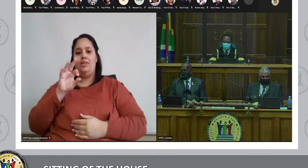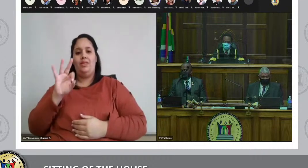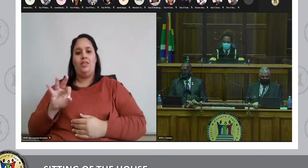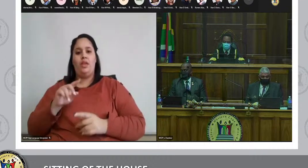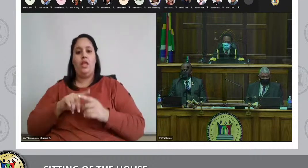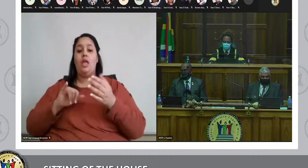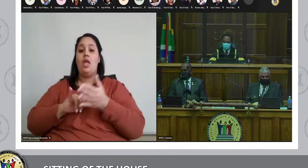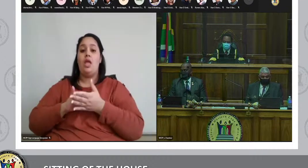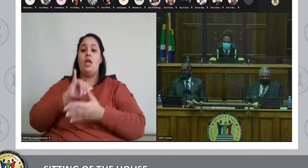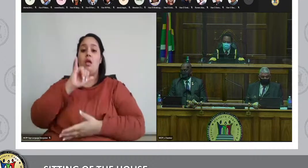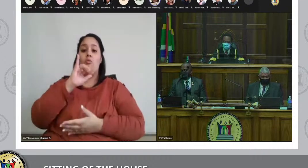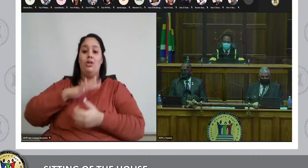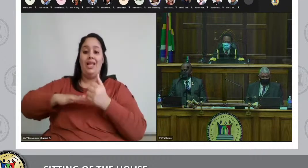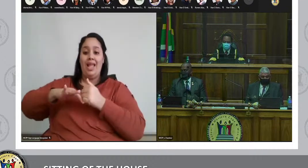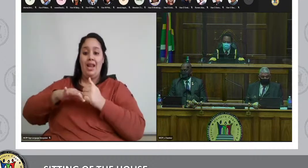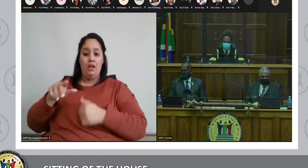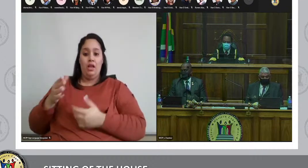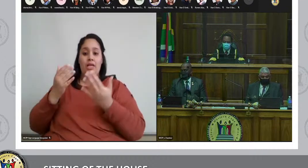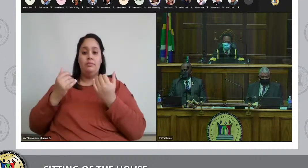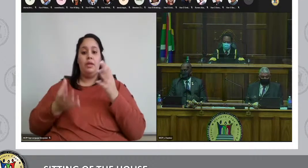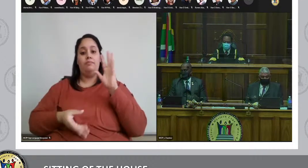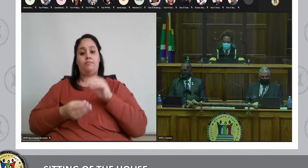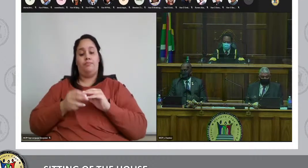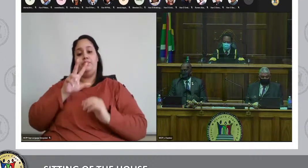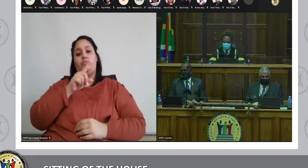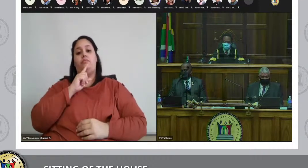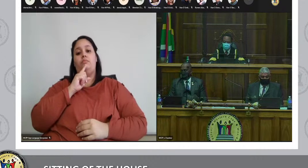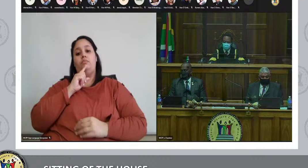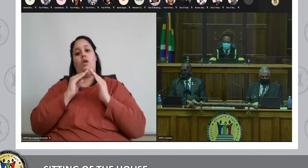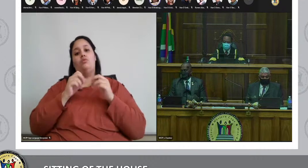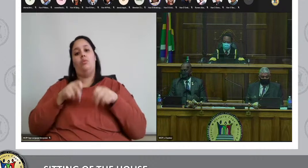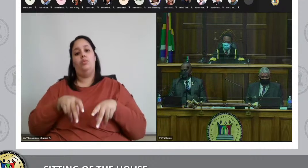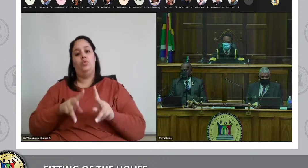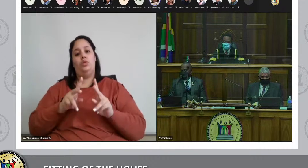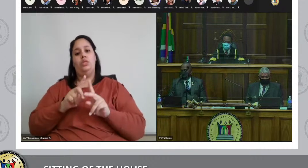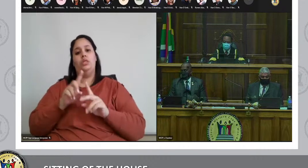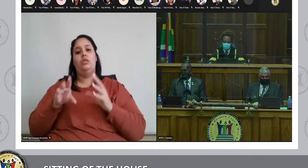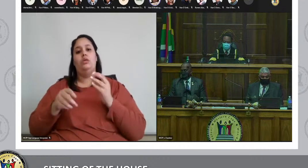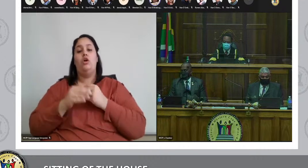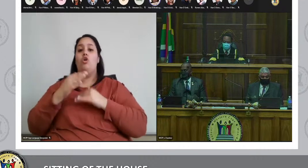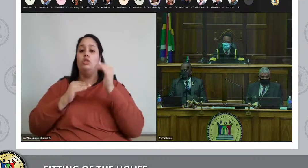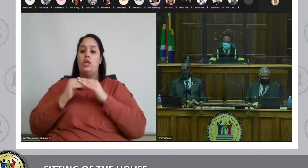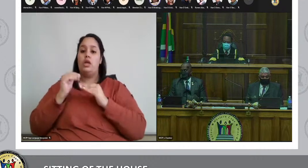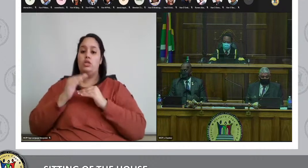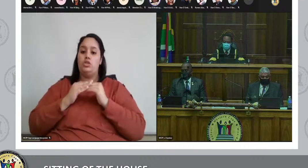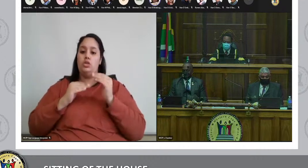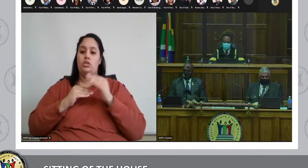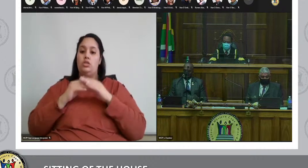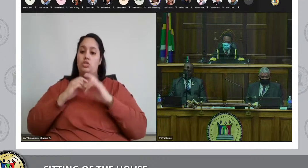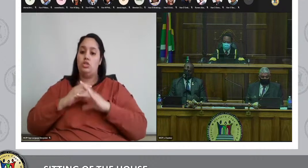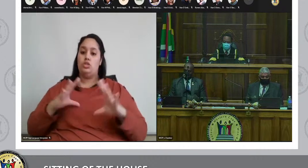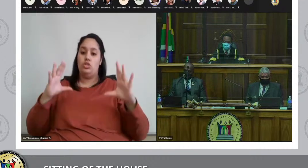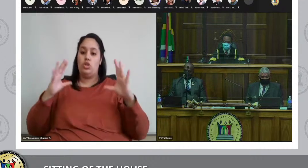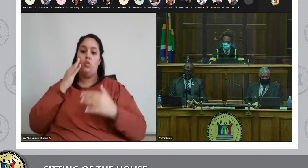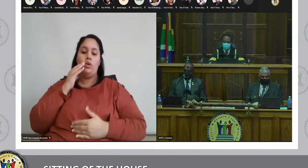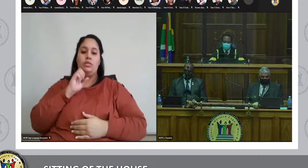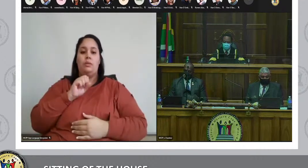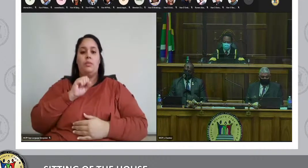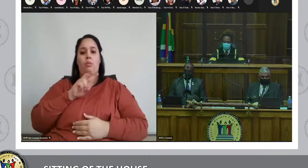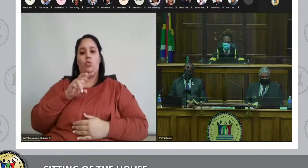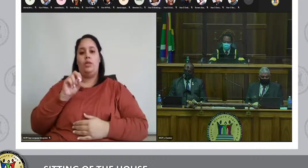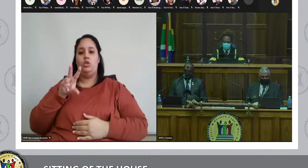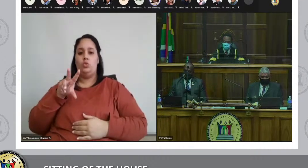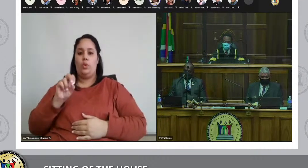airport is expected to yield 8,000 housing opportunities. Construction has started in September